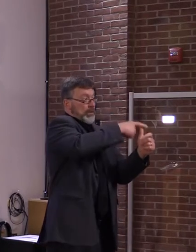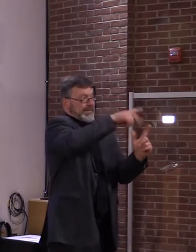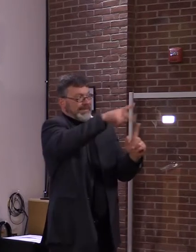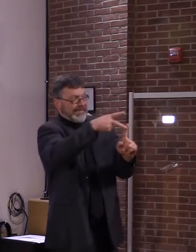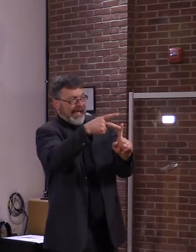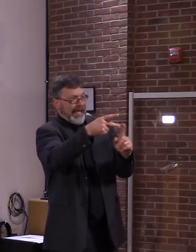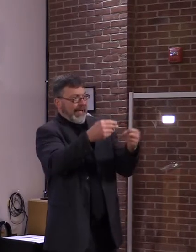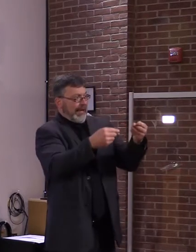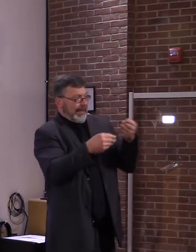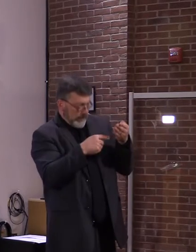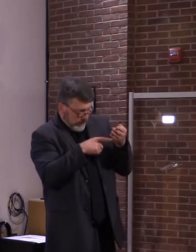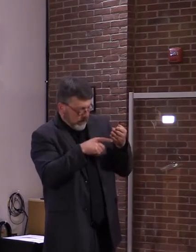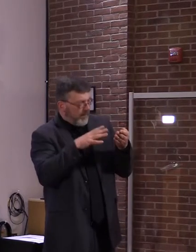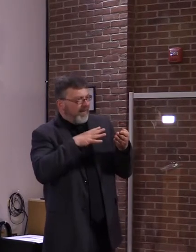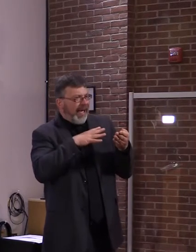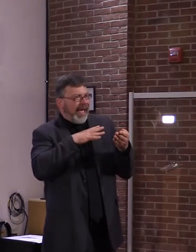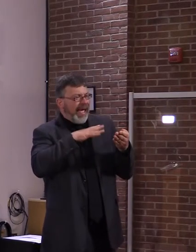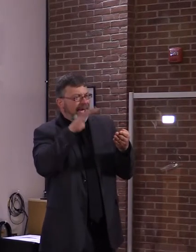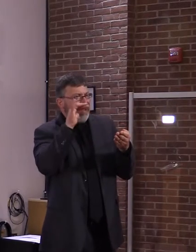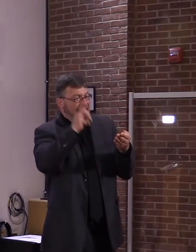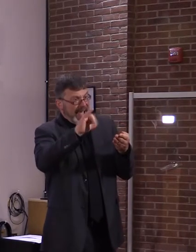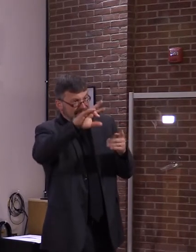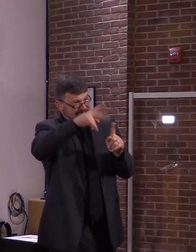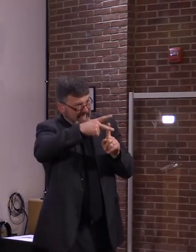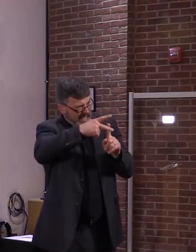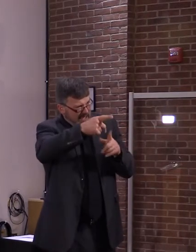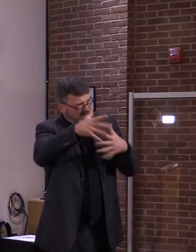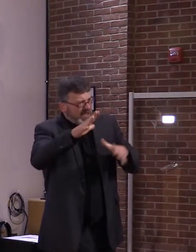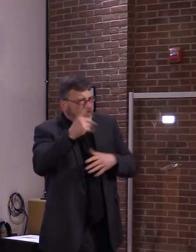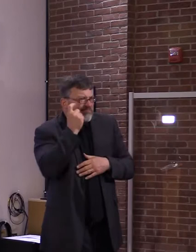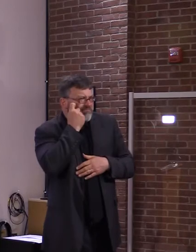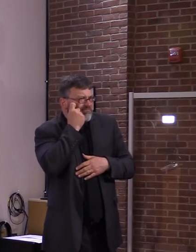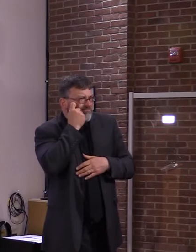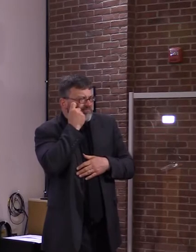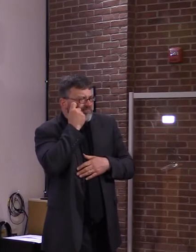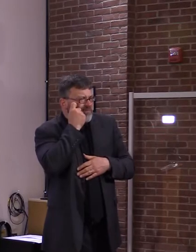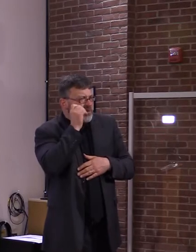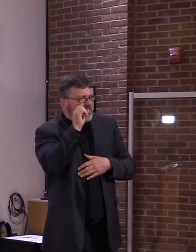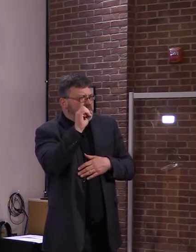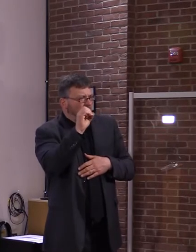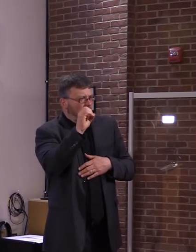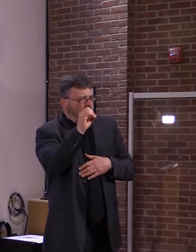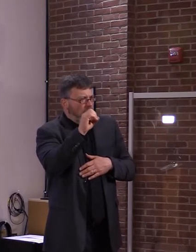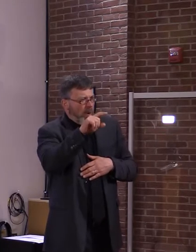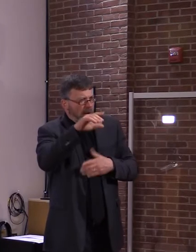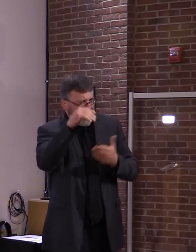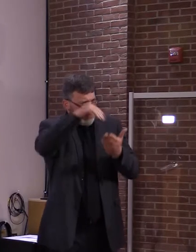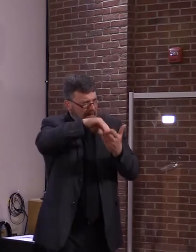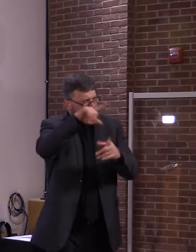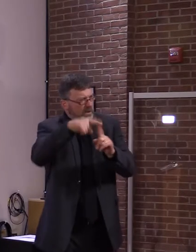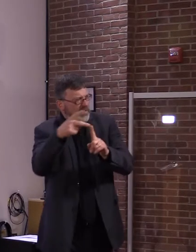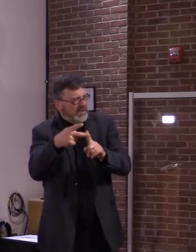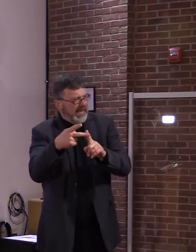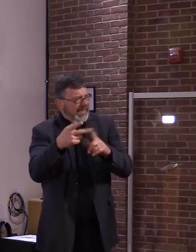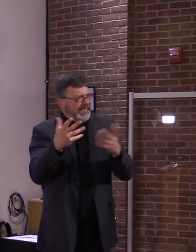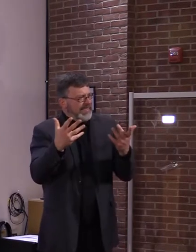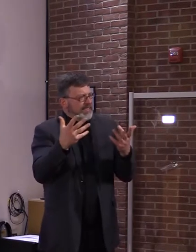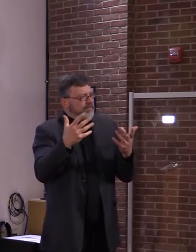now under study is obviously 6 or 12 month boosters. So a greater period of time